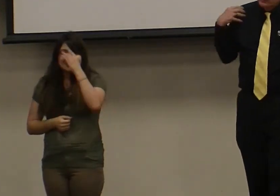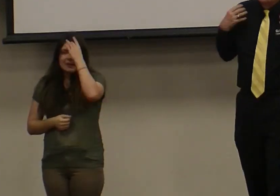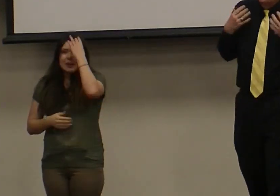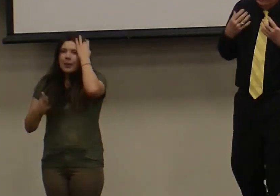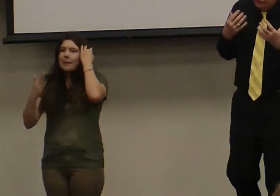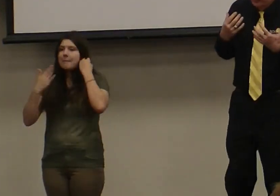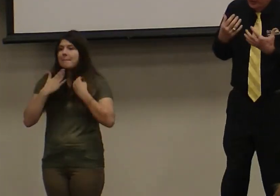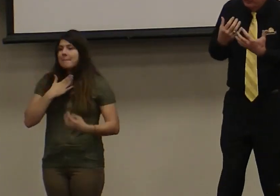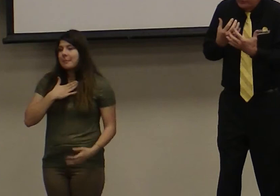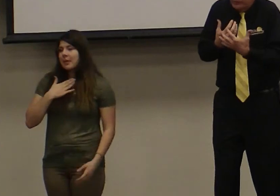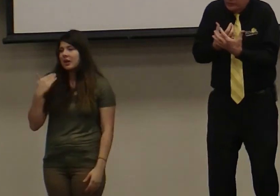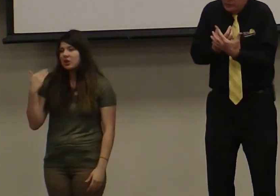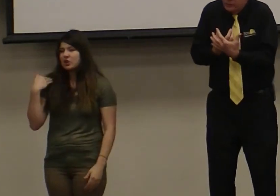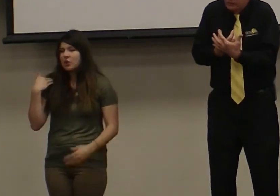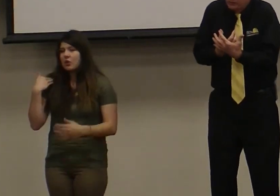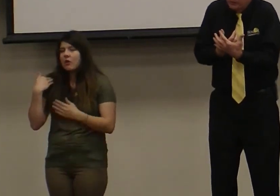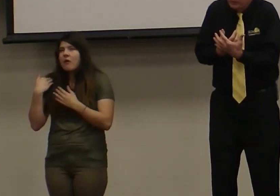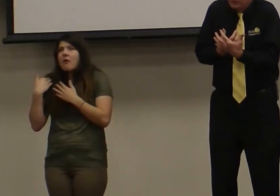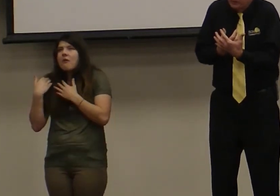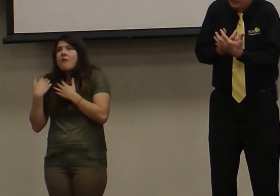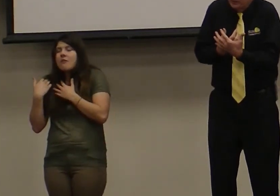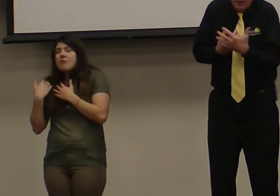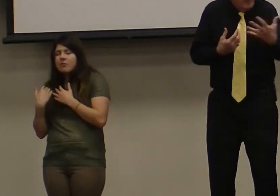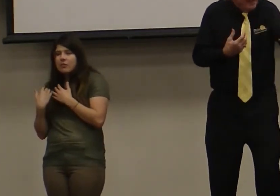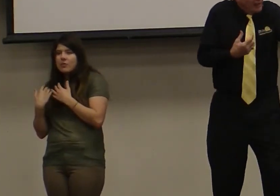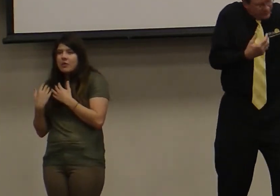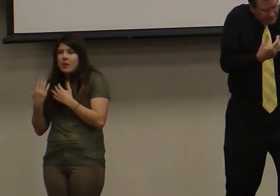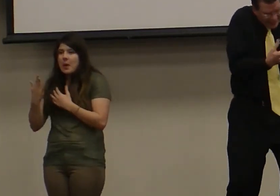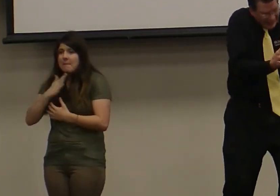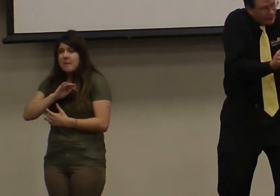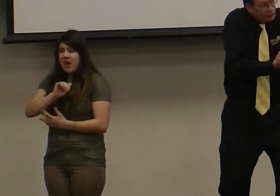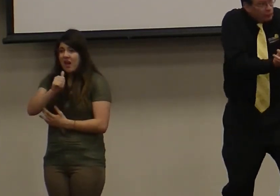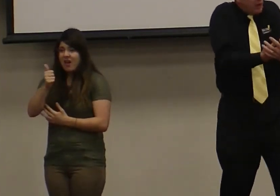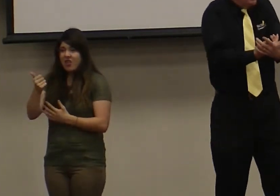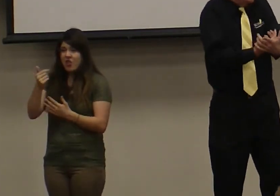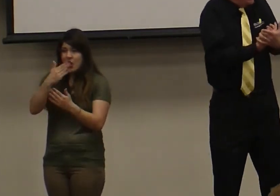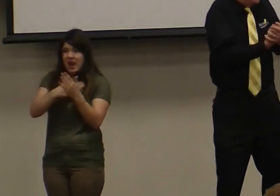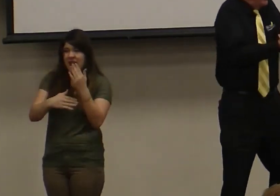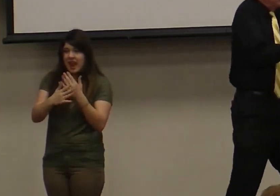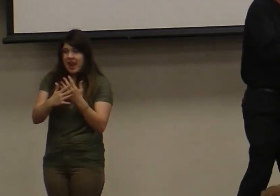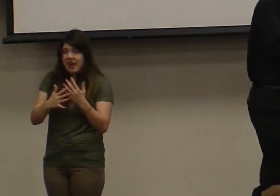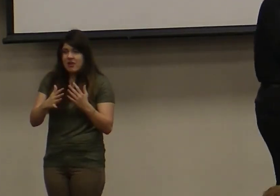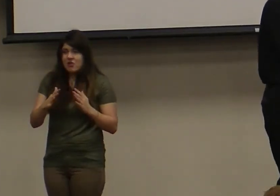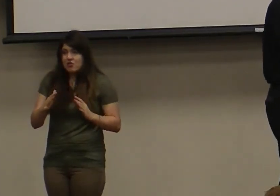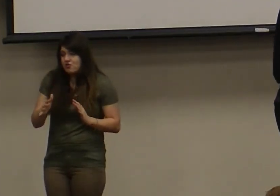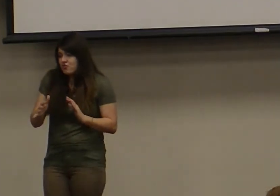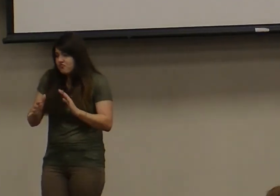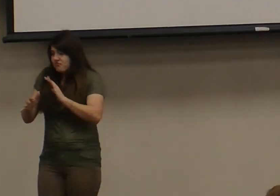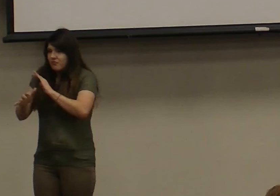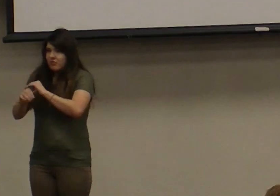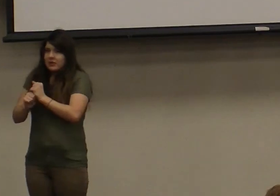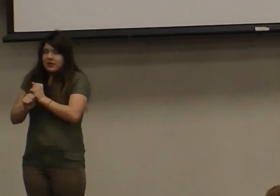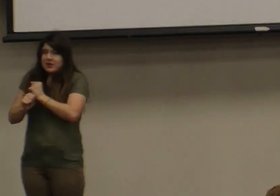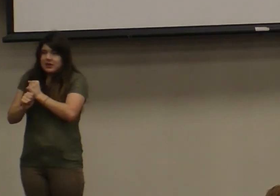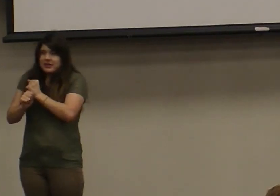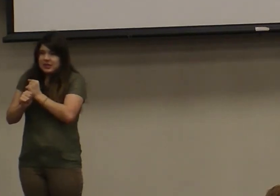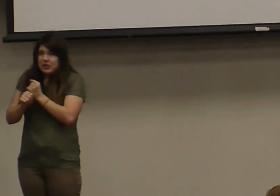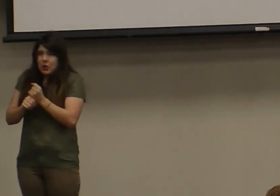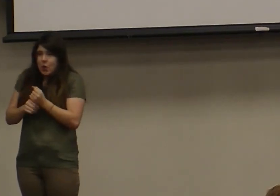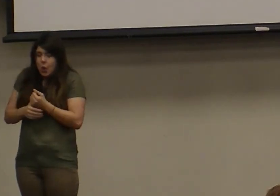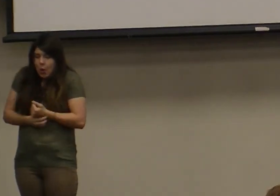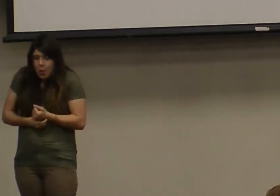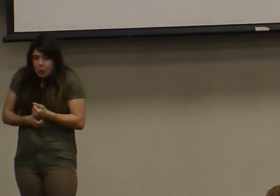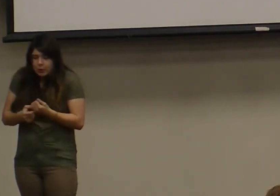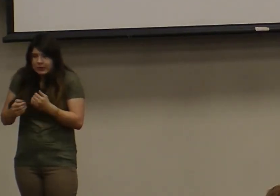My shoulder slumped. My other hand rushed to this hand. to cradle it